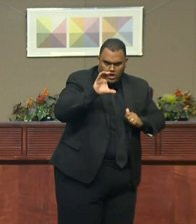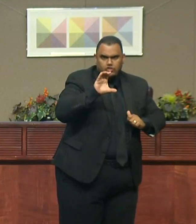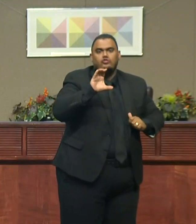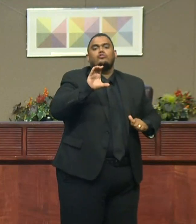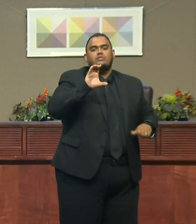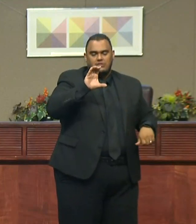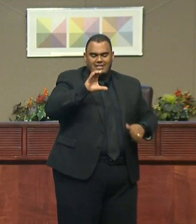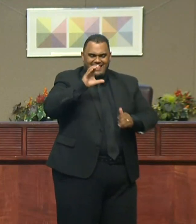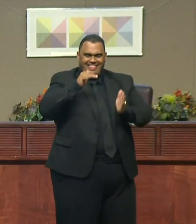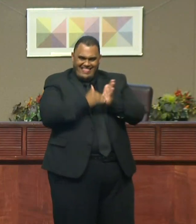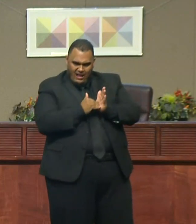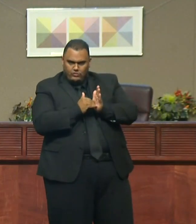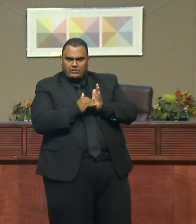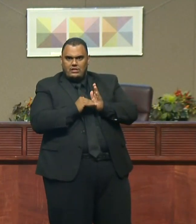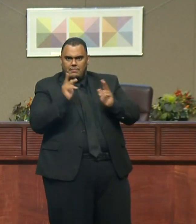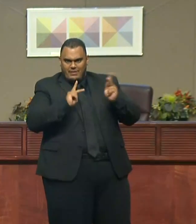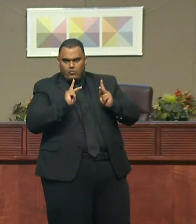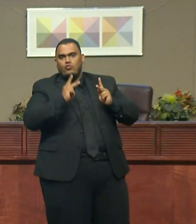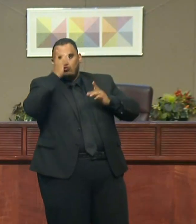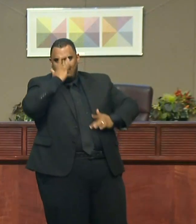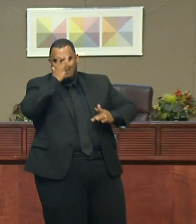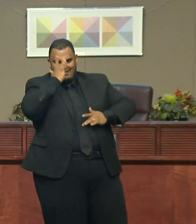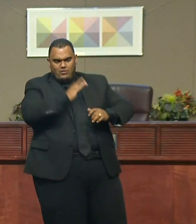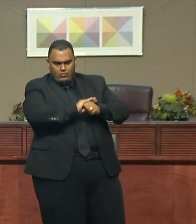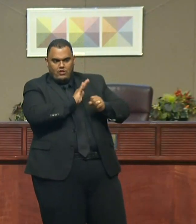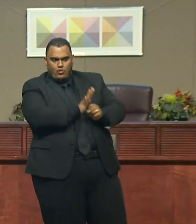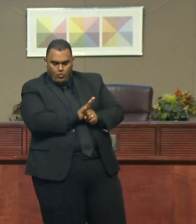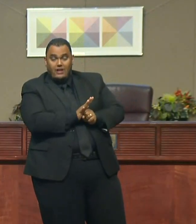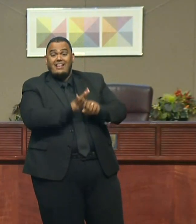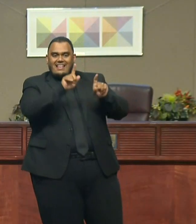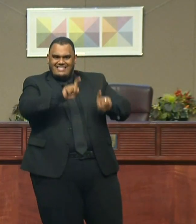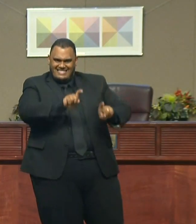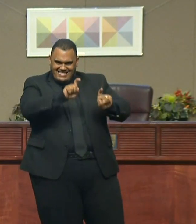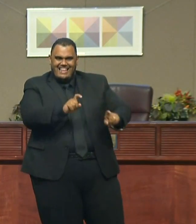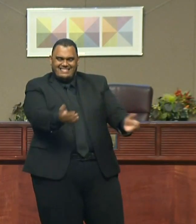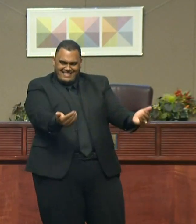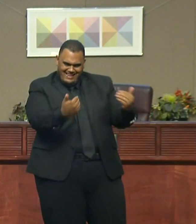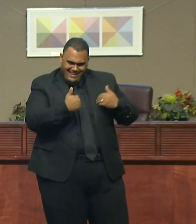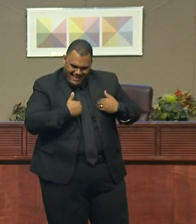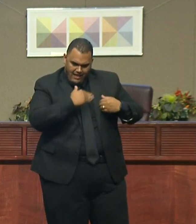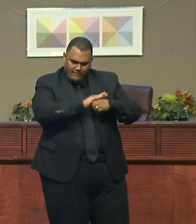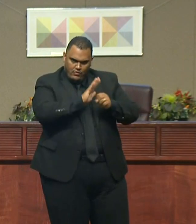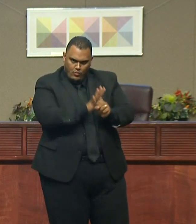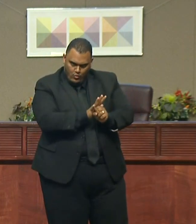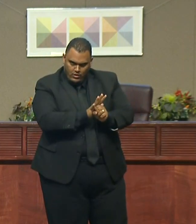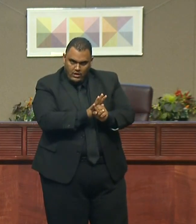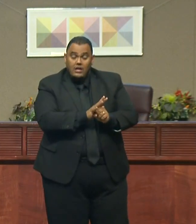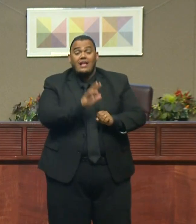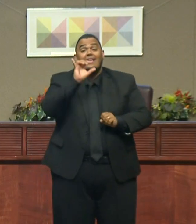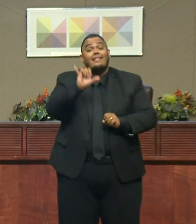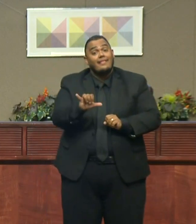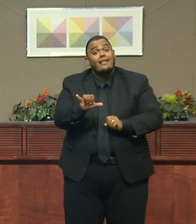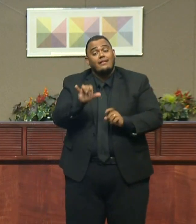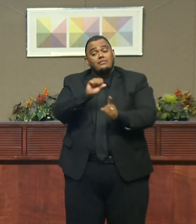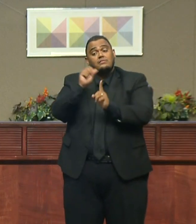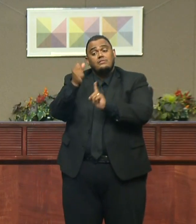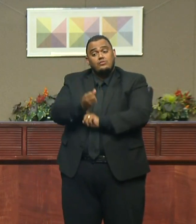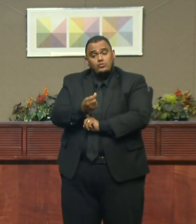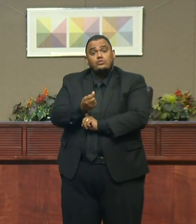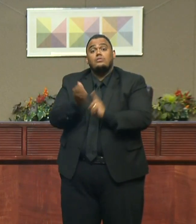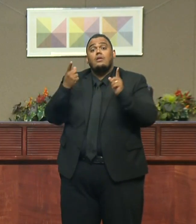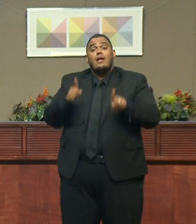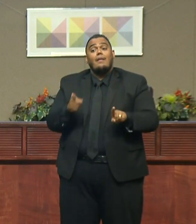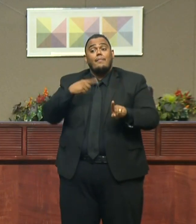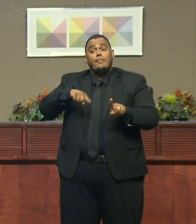per 100,000 have been tested positive for COVID-19. And in this case, when we got our